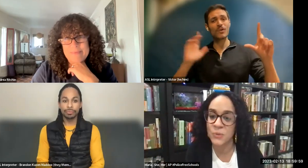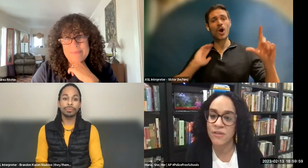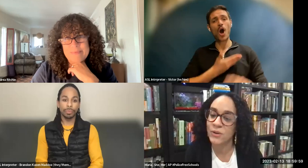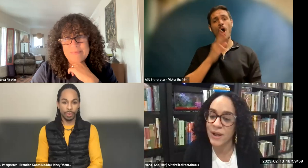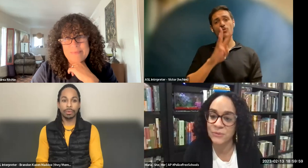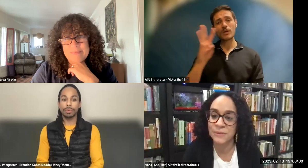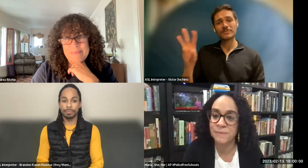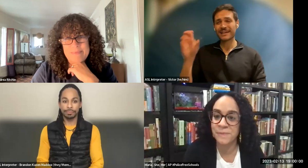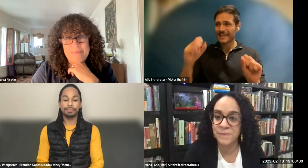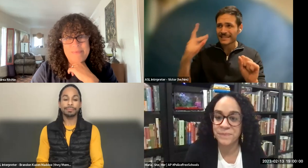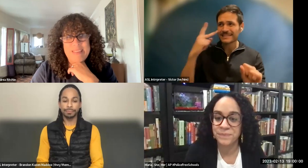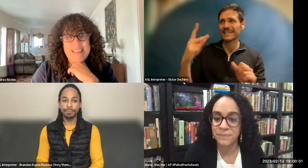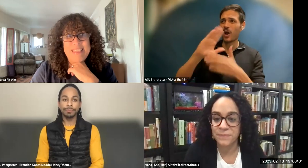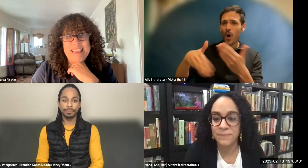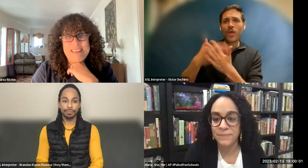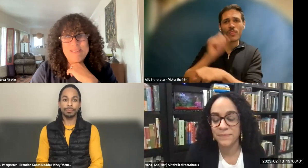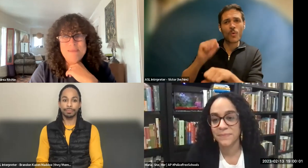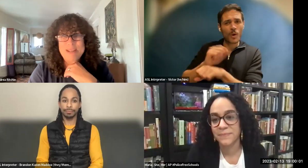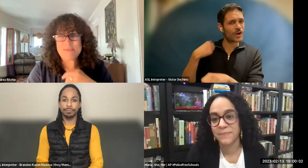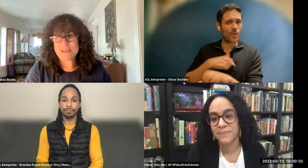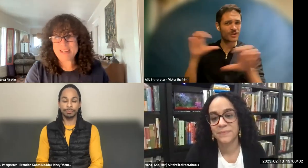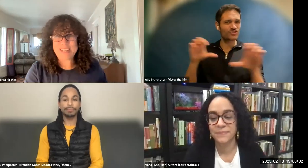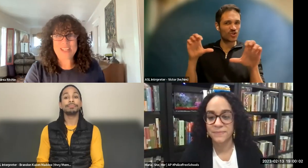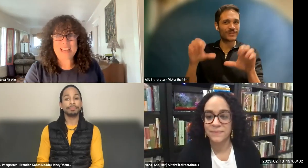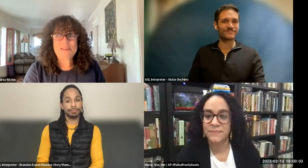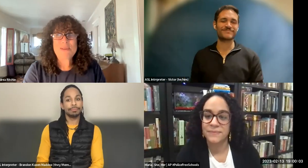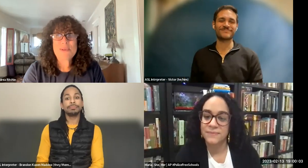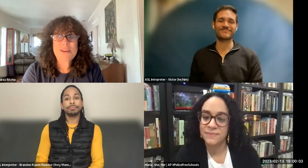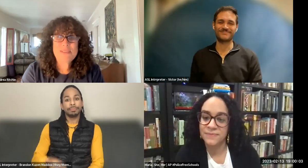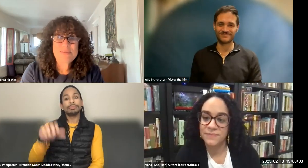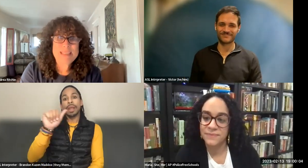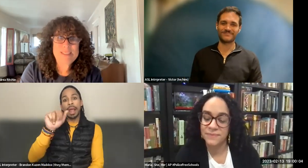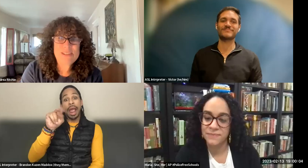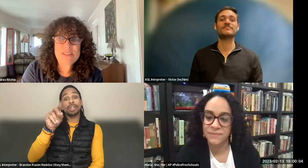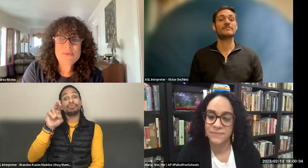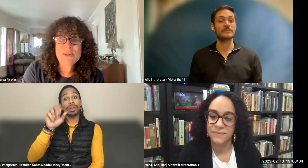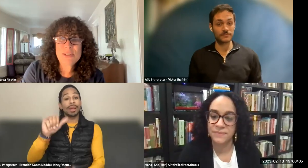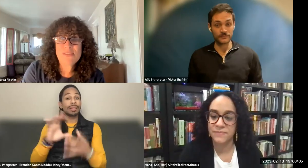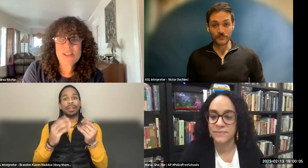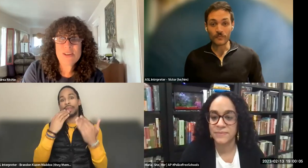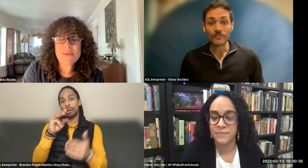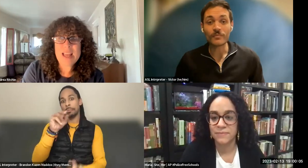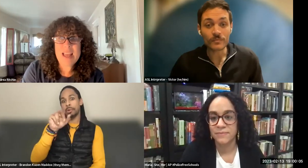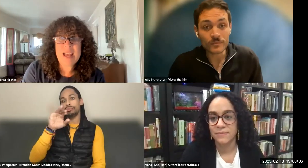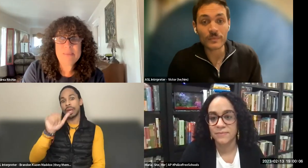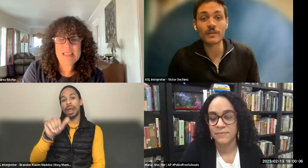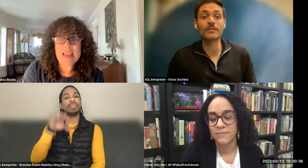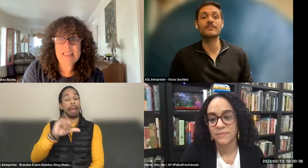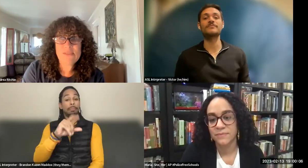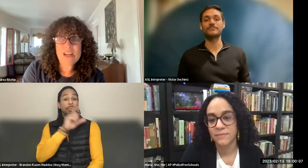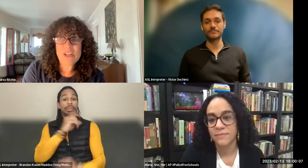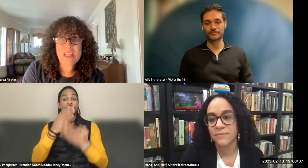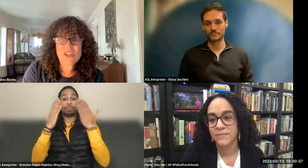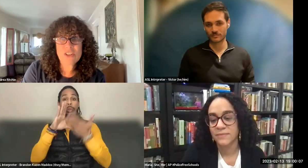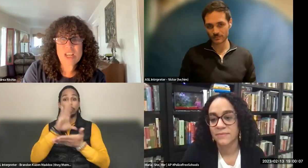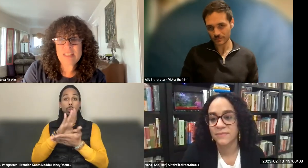families are doing on the ground. Thank you so much, Maria. Check out the work for Police-Free Schools, follow